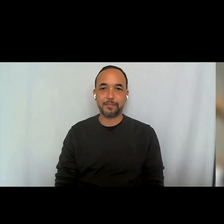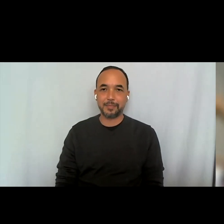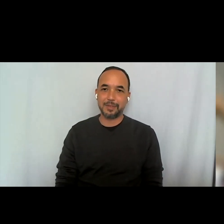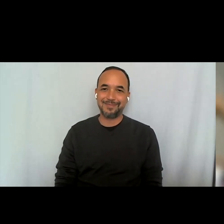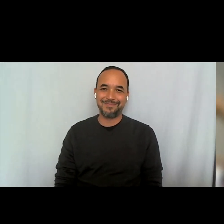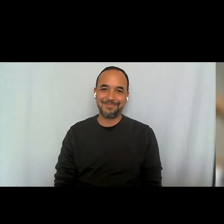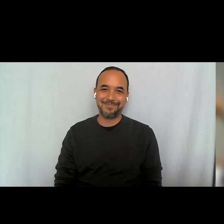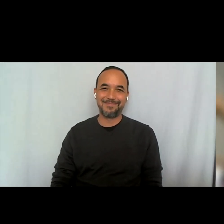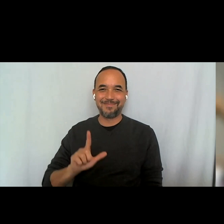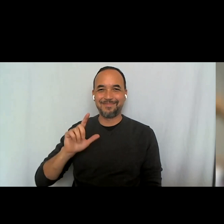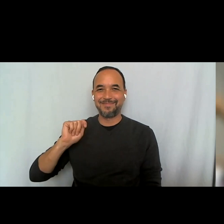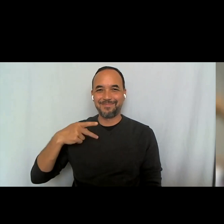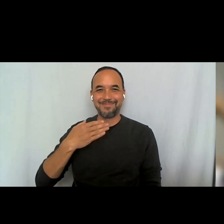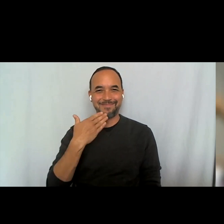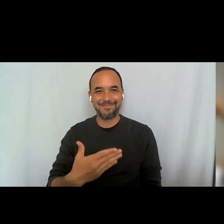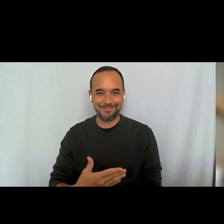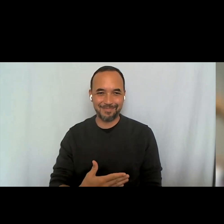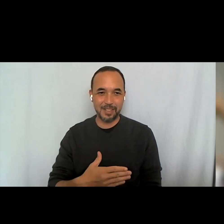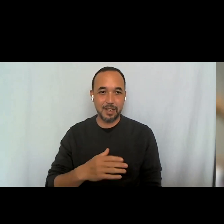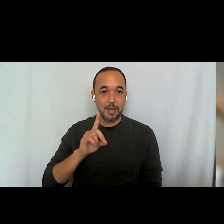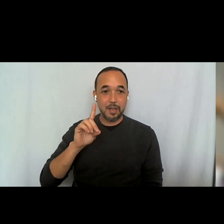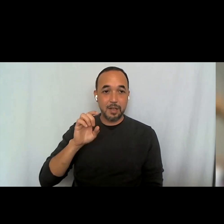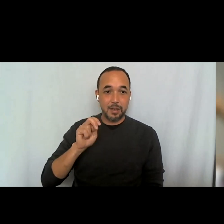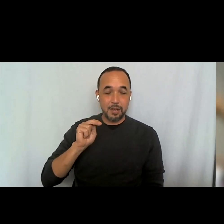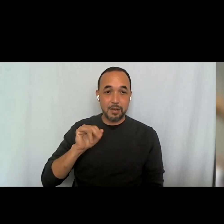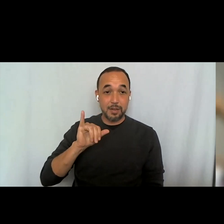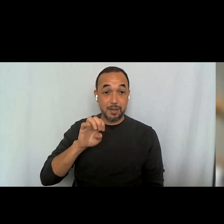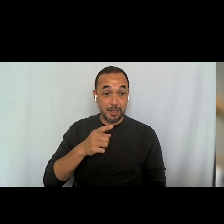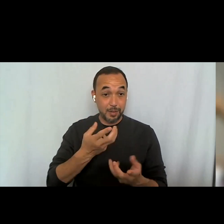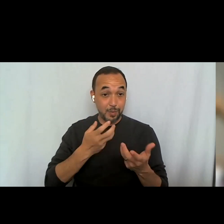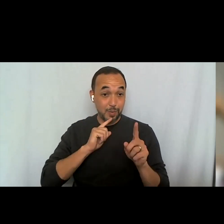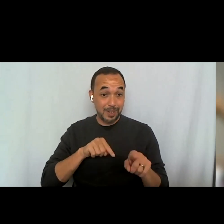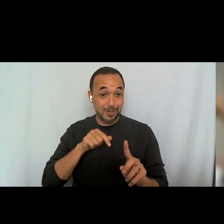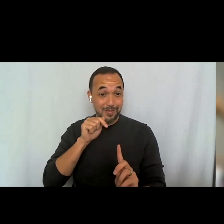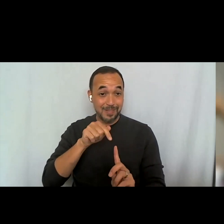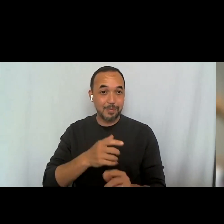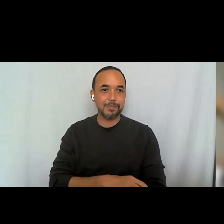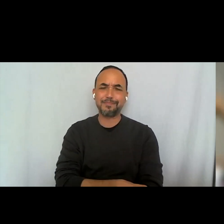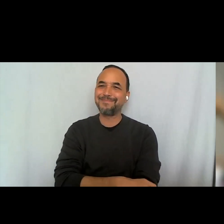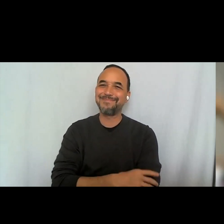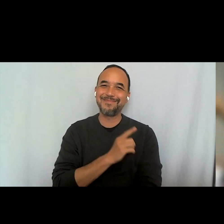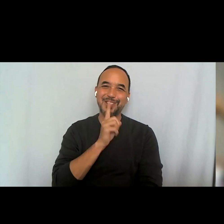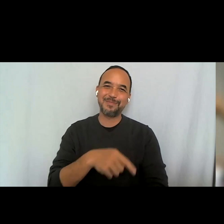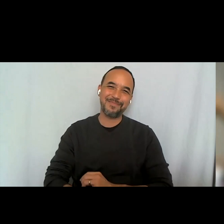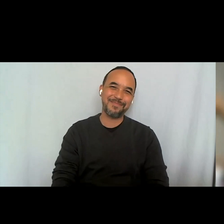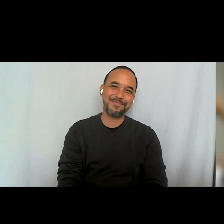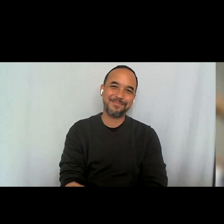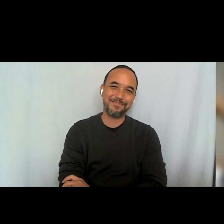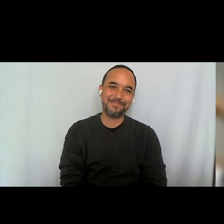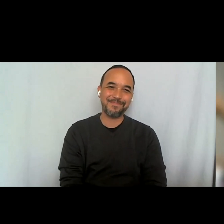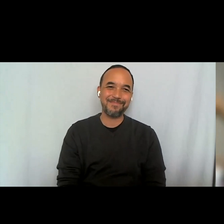Thank you. Denise, you want to answer this question as well? Sure.